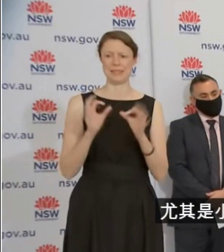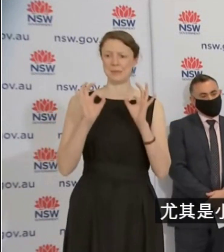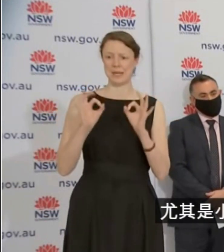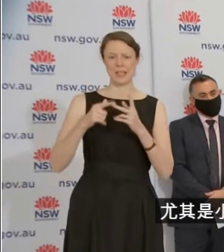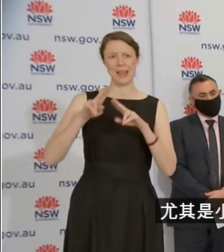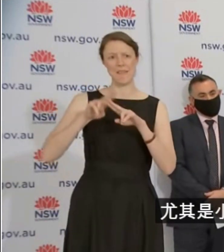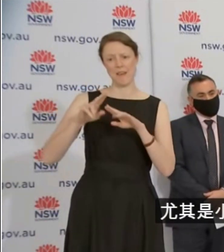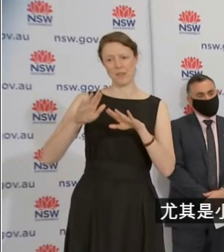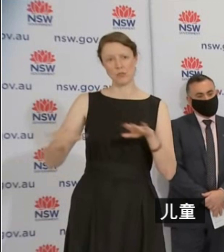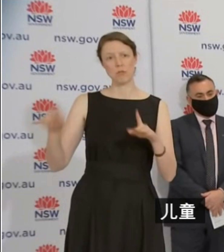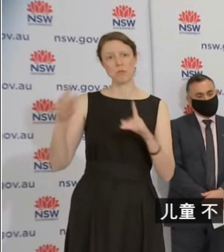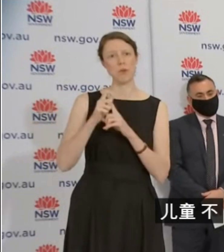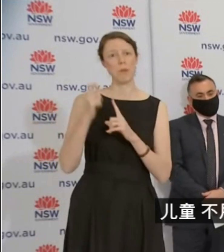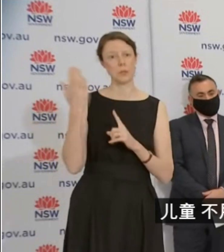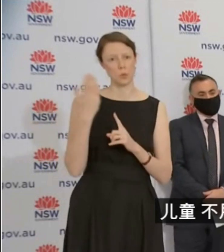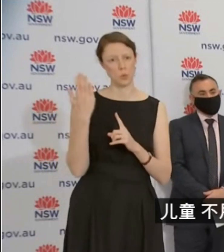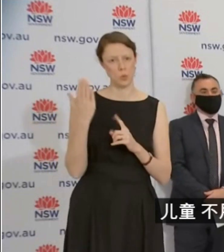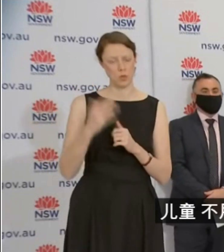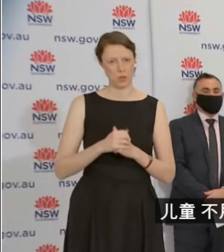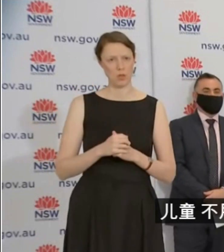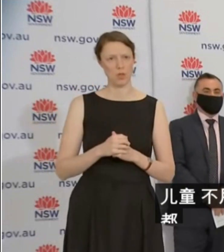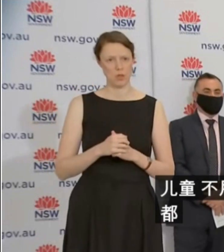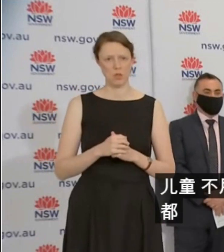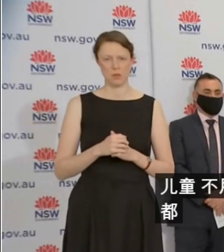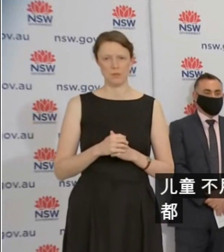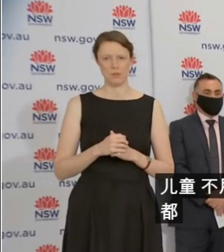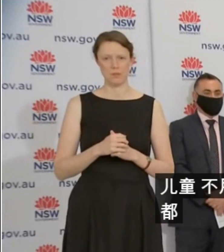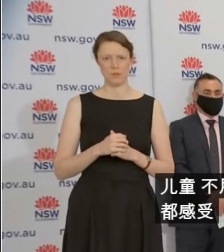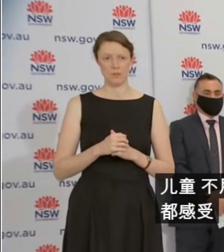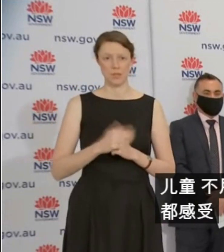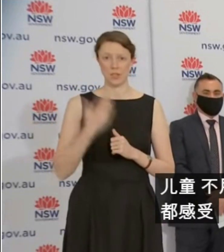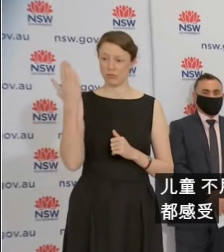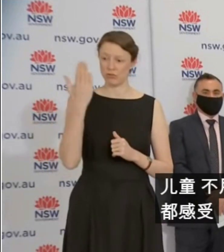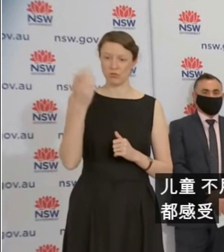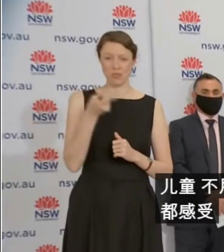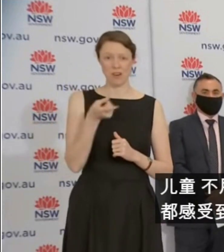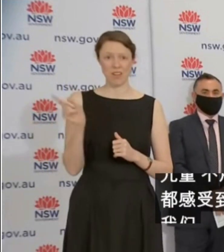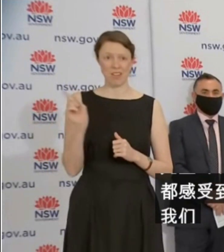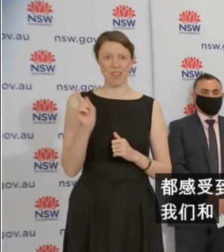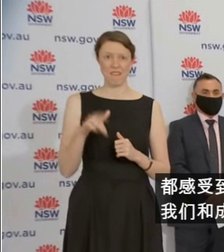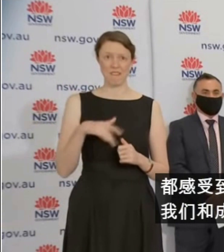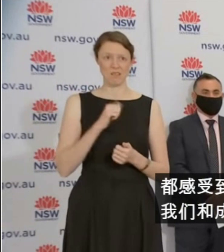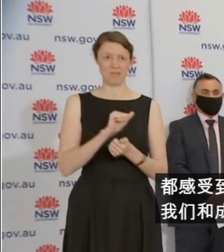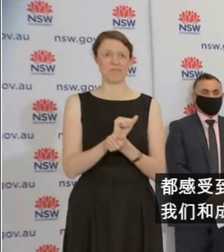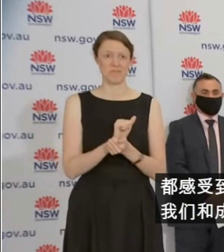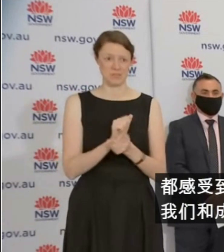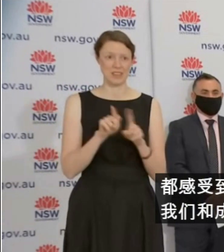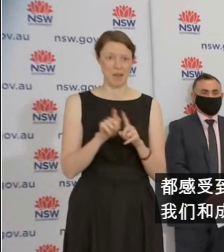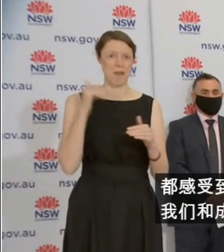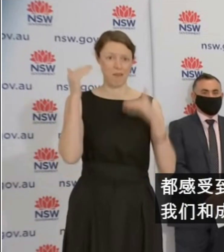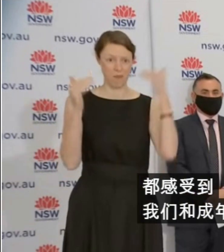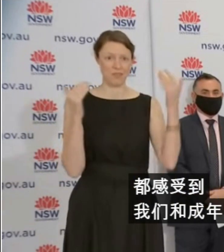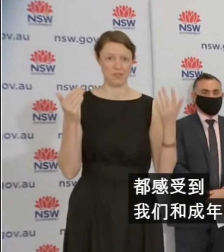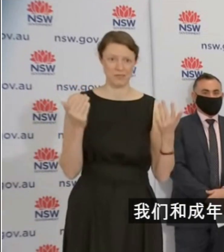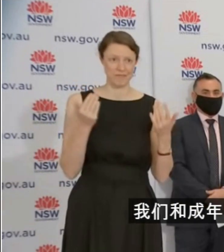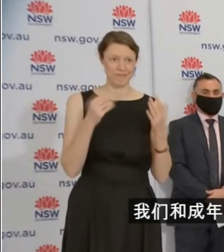children. It goes without saying that children are every bit feeling the restrictions that we're all working under